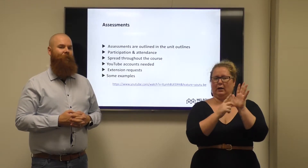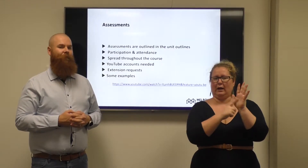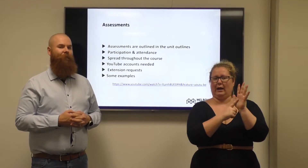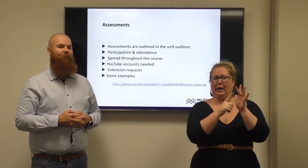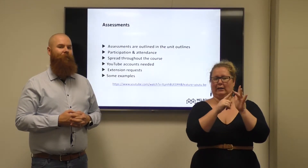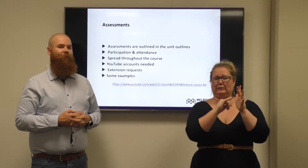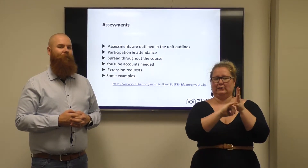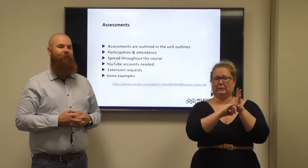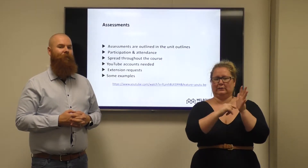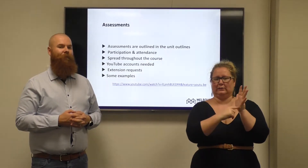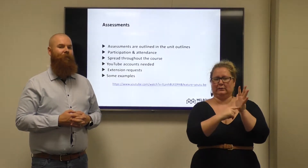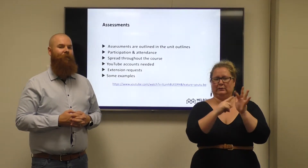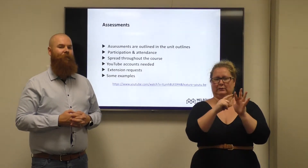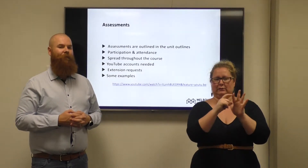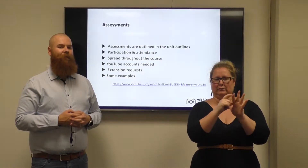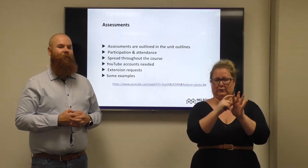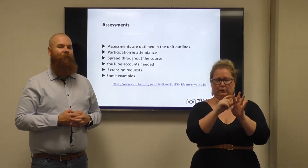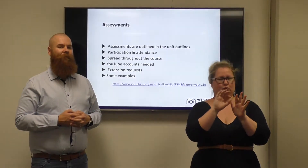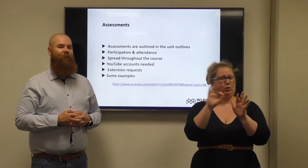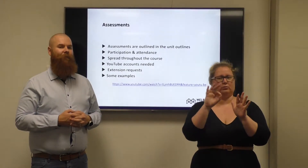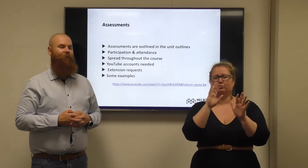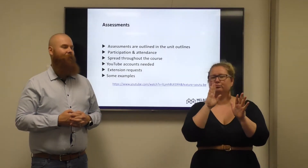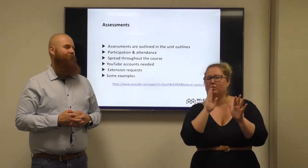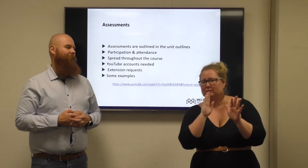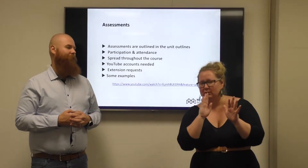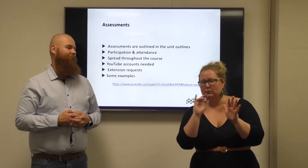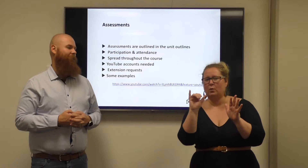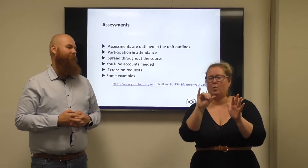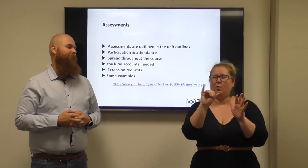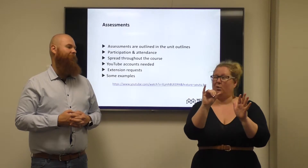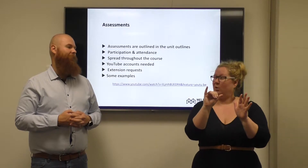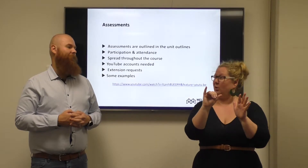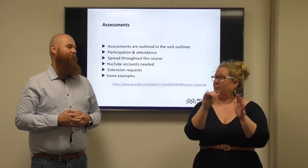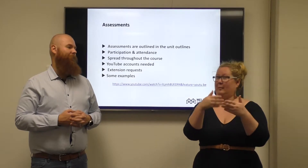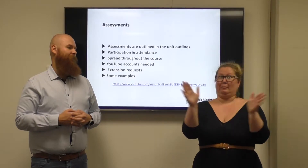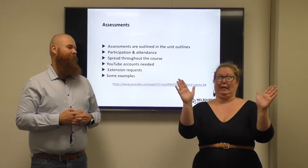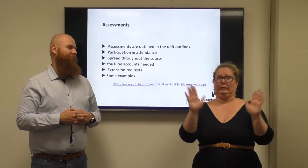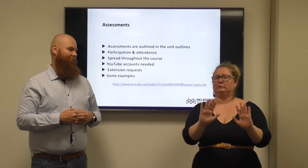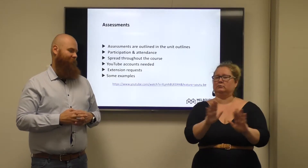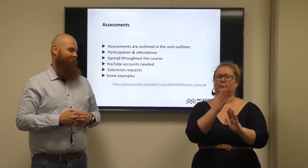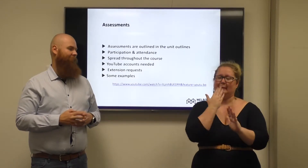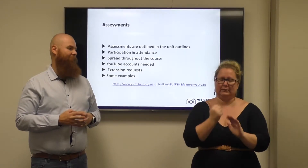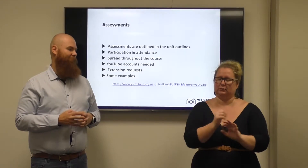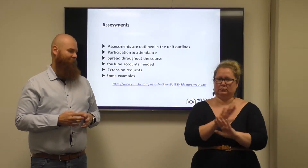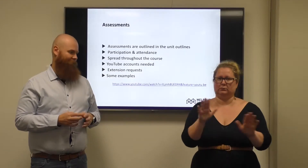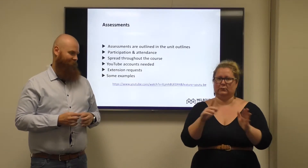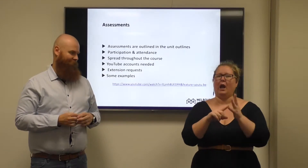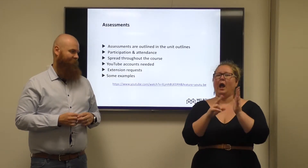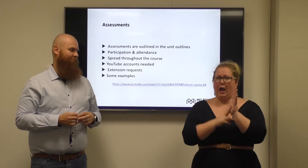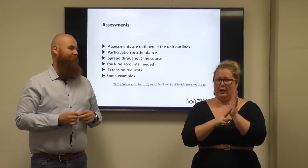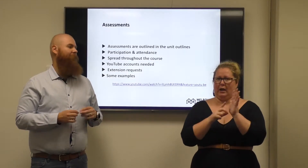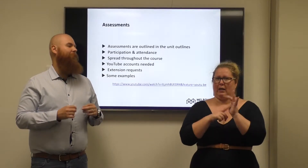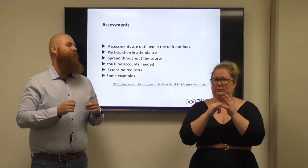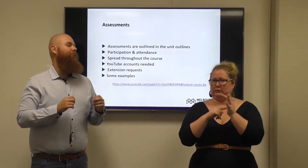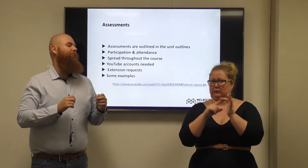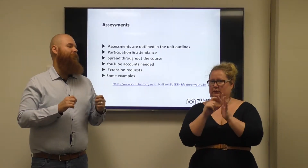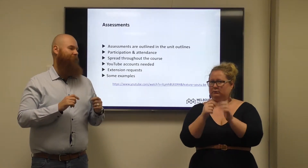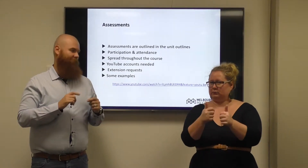it's unlisted, not private or public, no, unlisted,